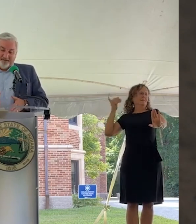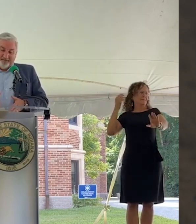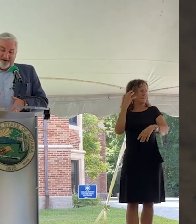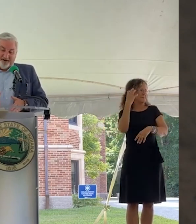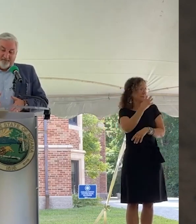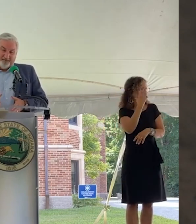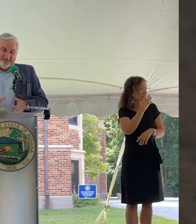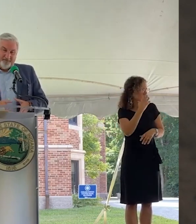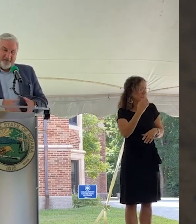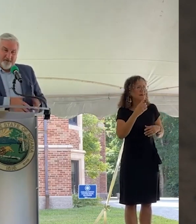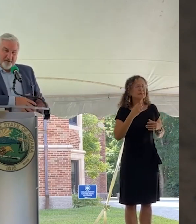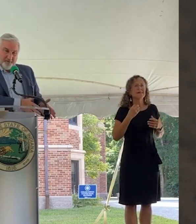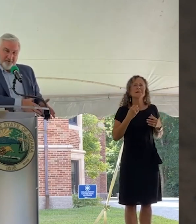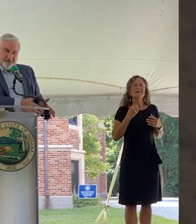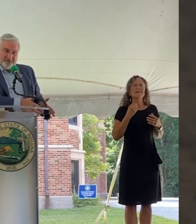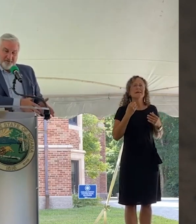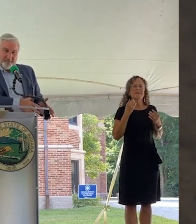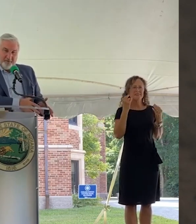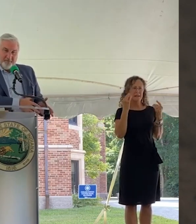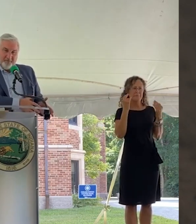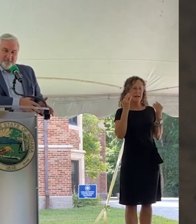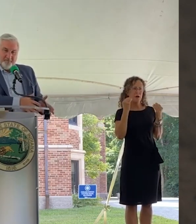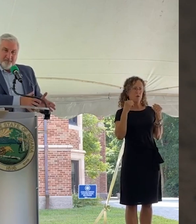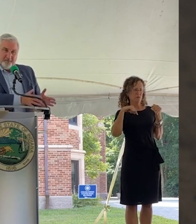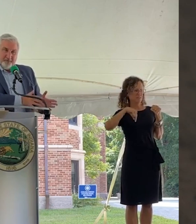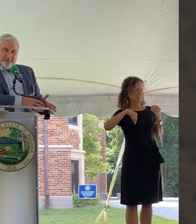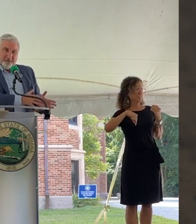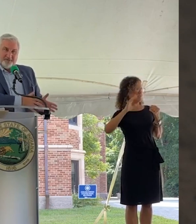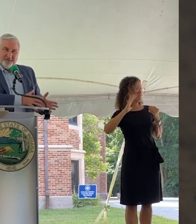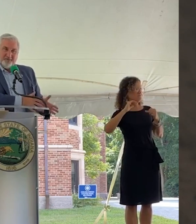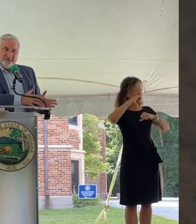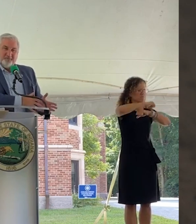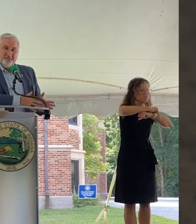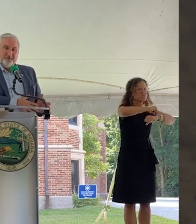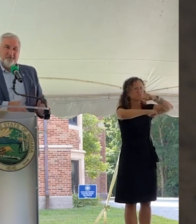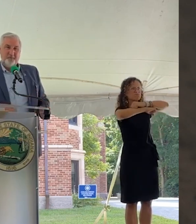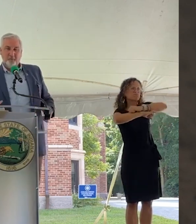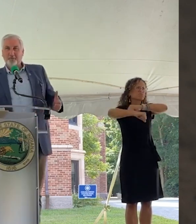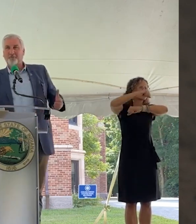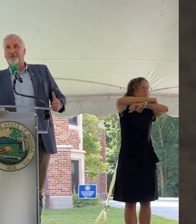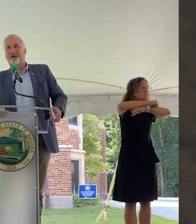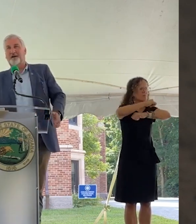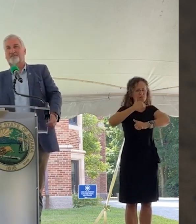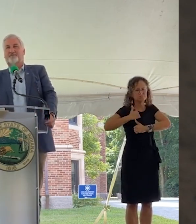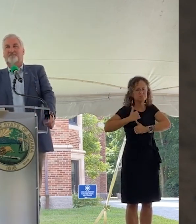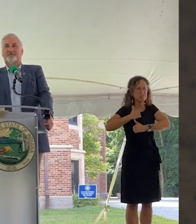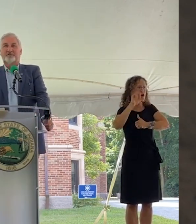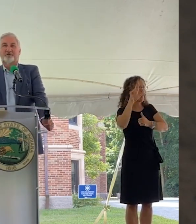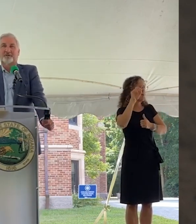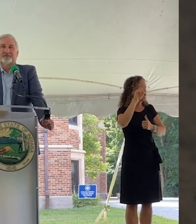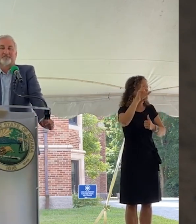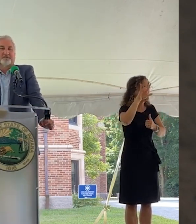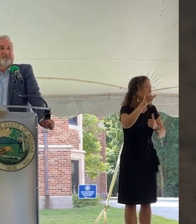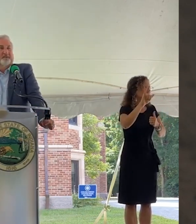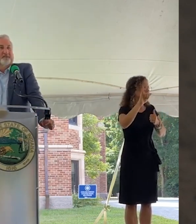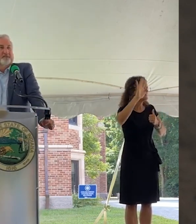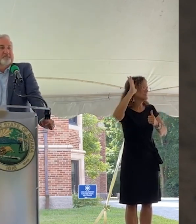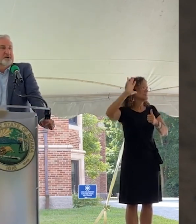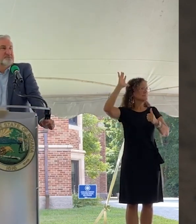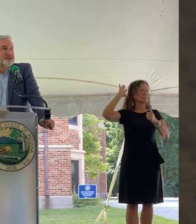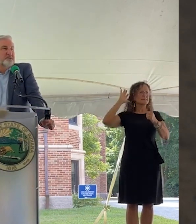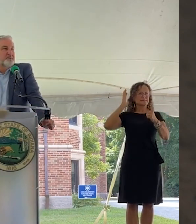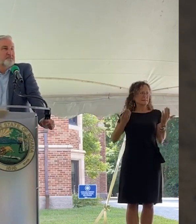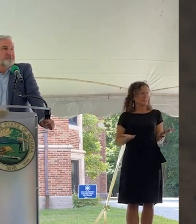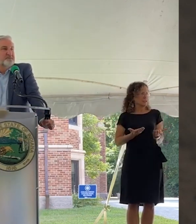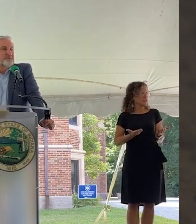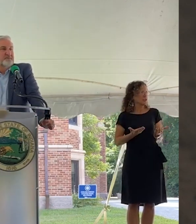to think about the armories that we're replacing with world-class facilities